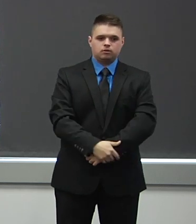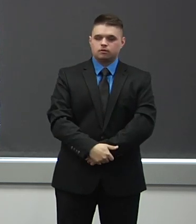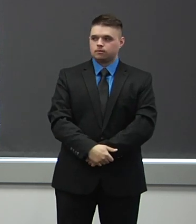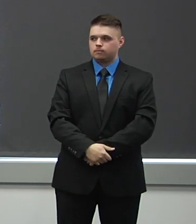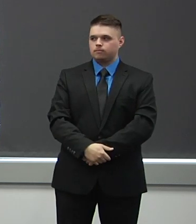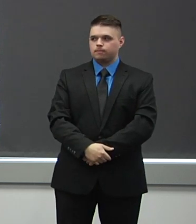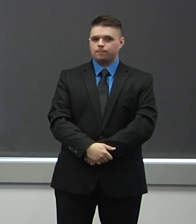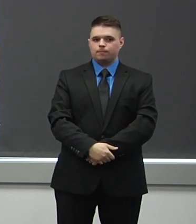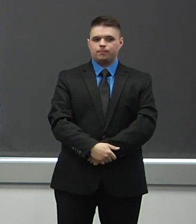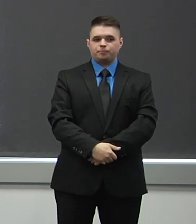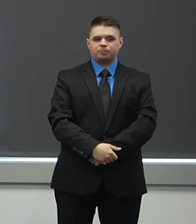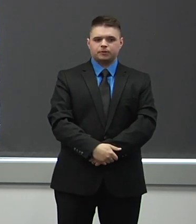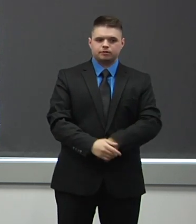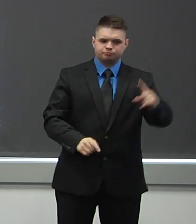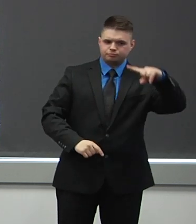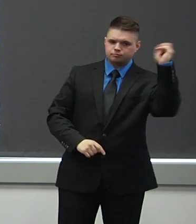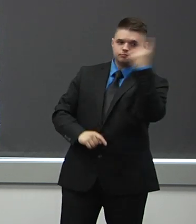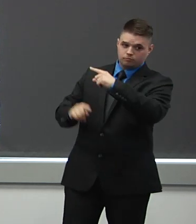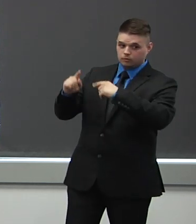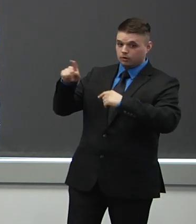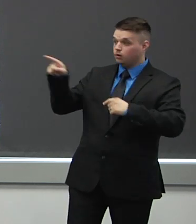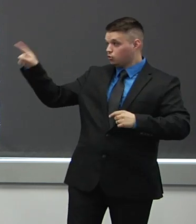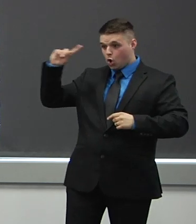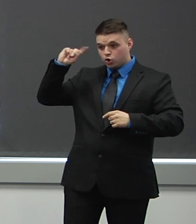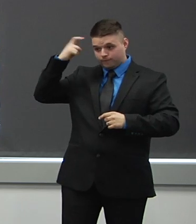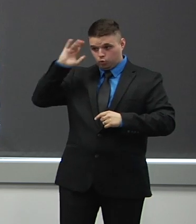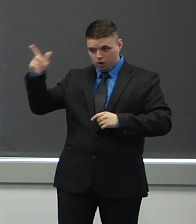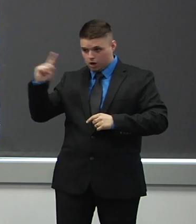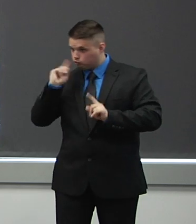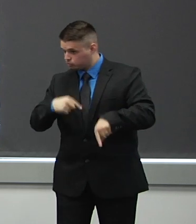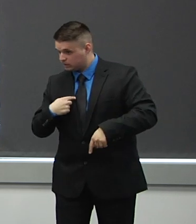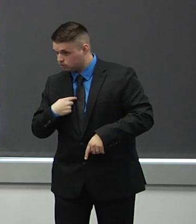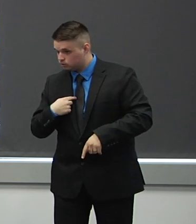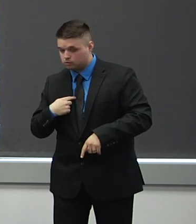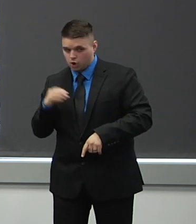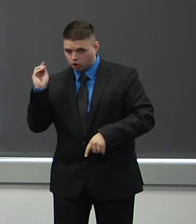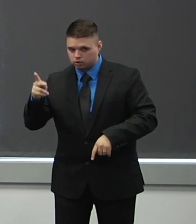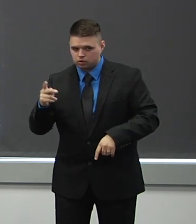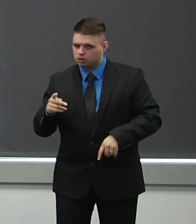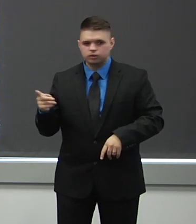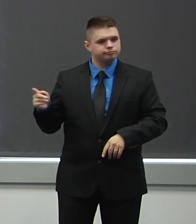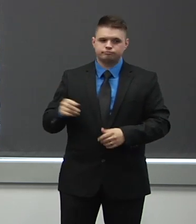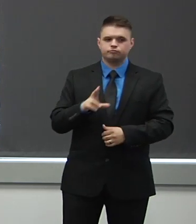Governor, is it possible to get an answer to that follow-up question? Next question, please. Next question.